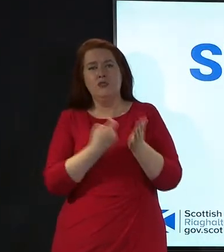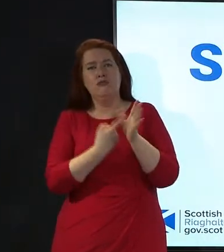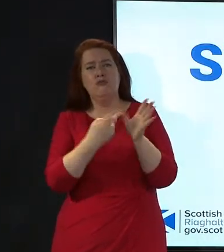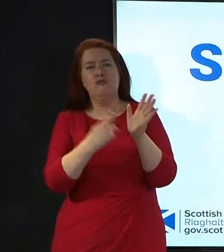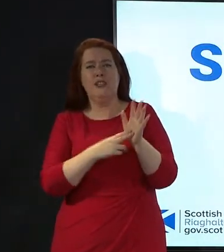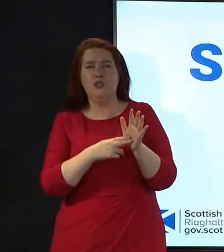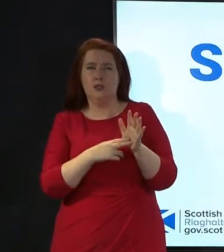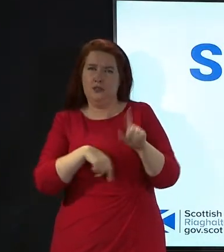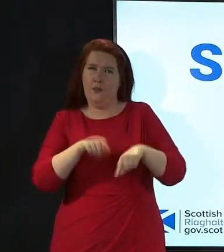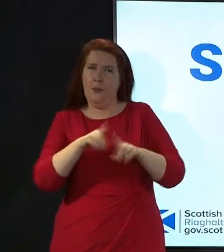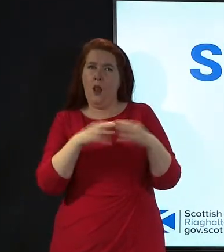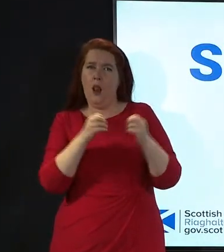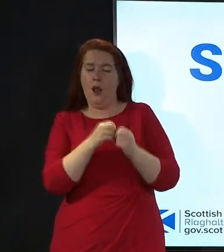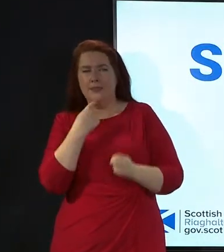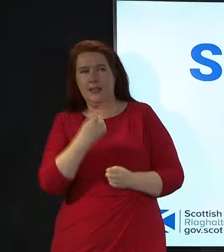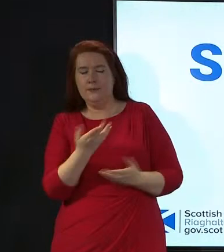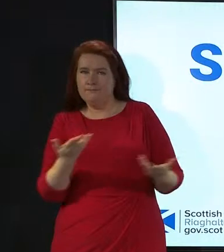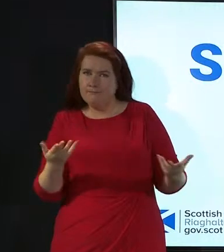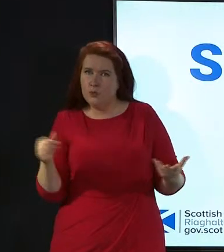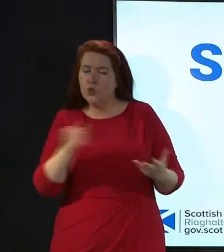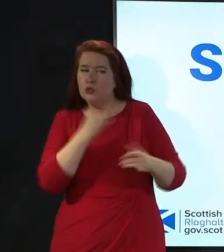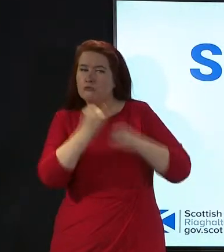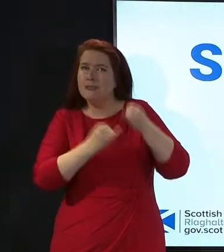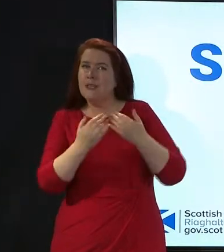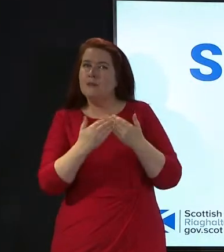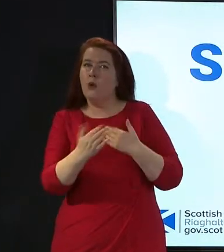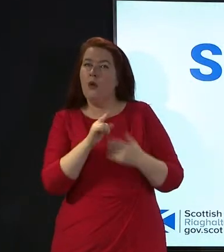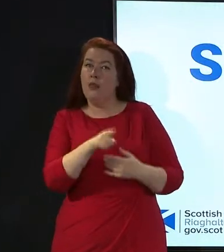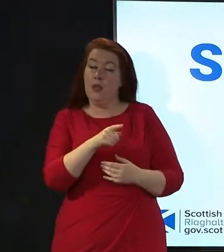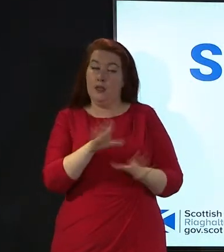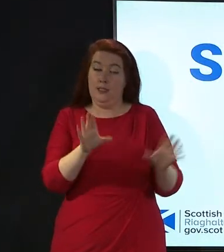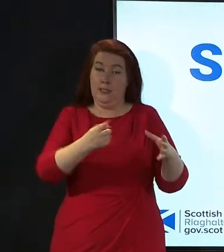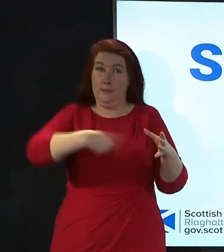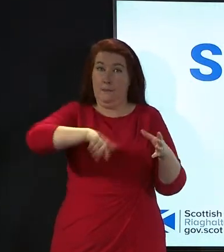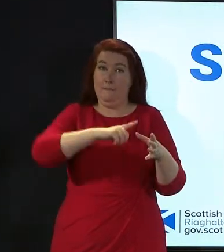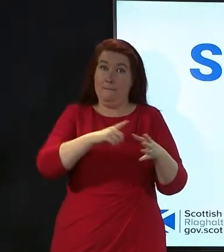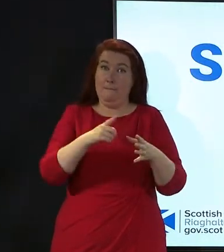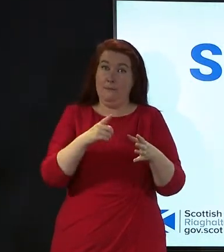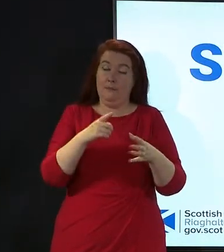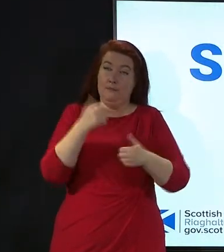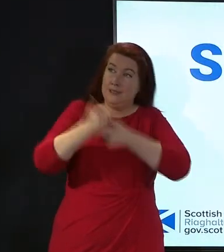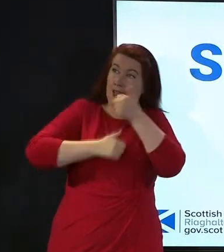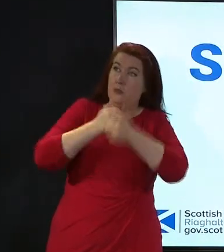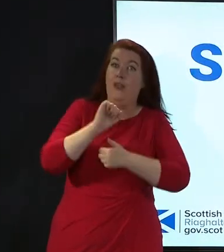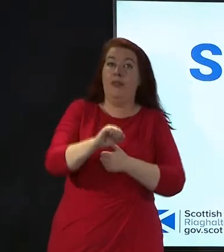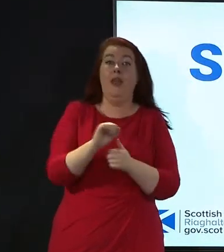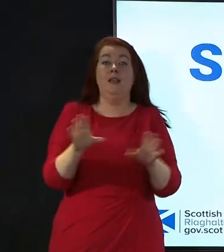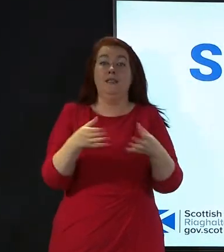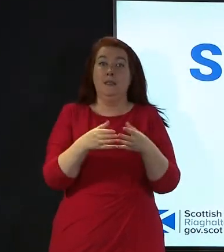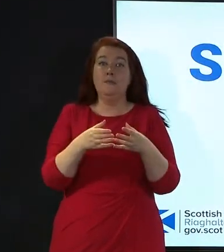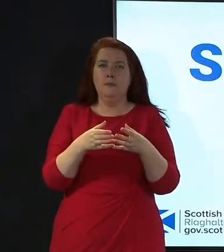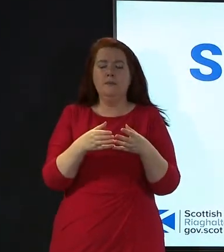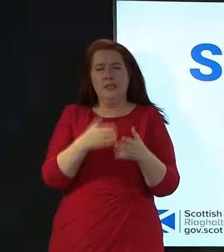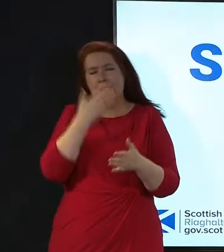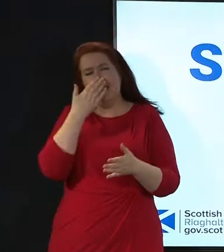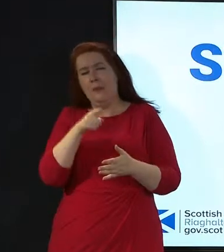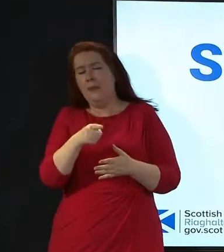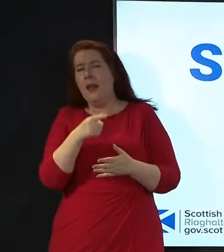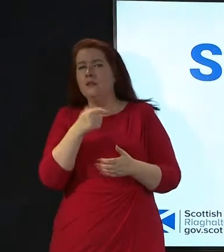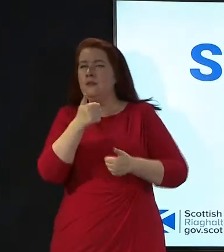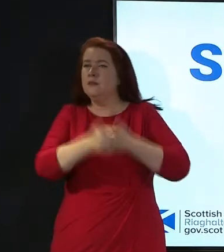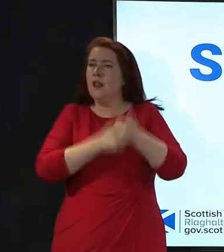stronger in the condemnation of fans who gathered to celebrate their team winning the league. Celebrations which didn't appear to lead to a huge surge in